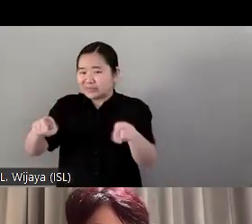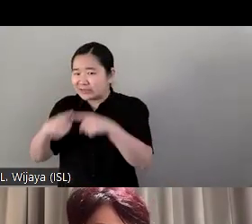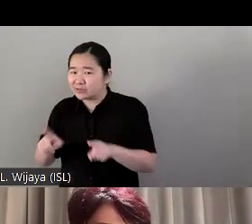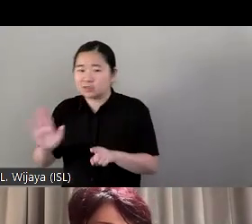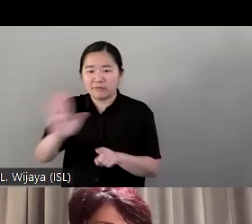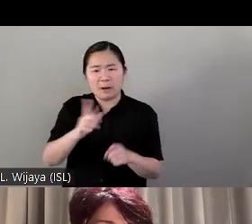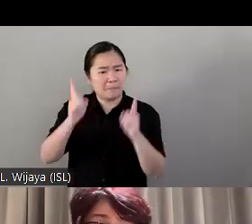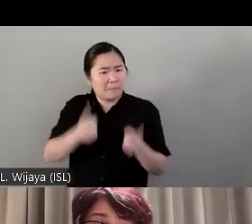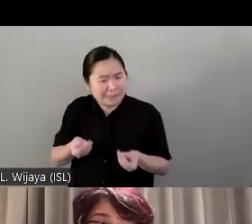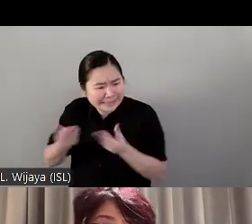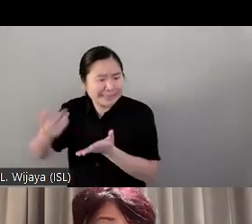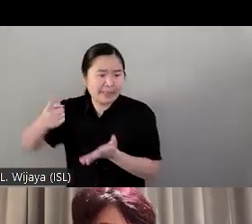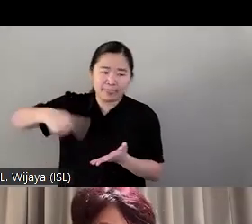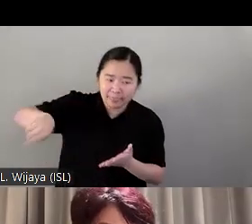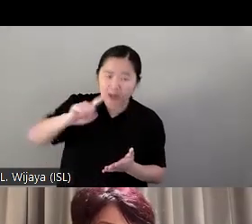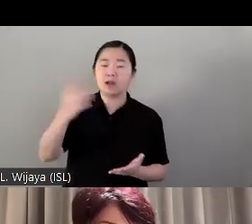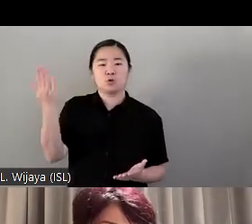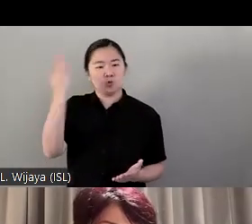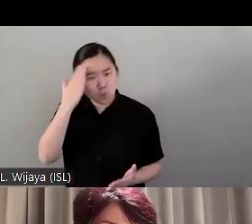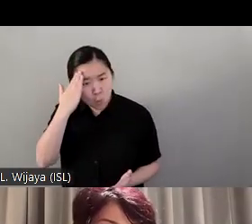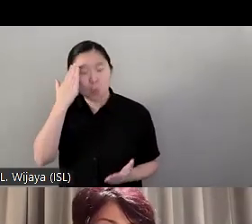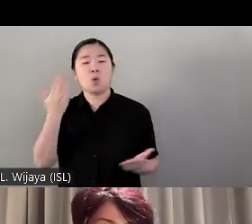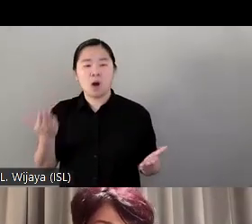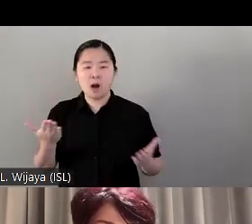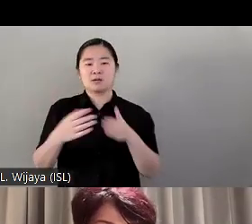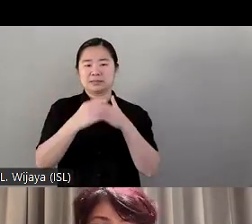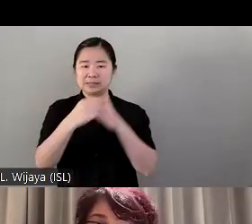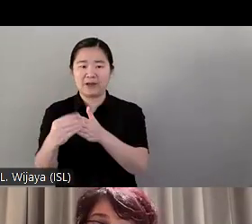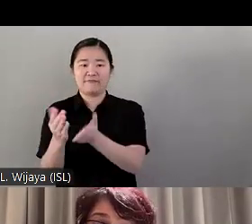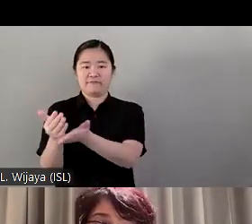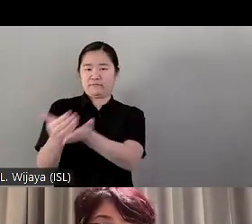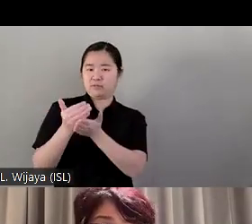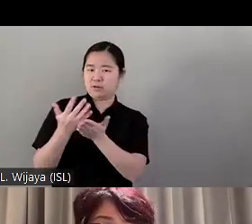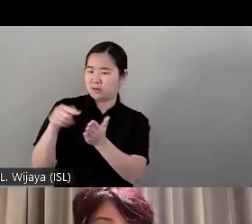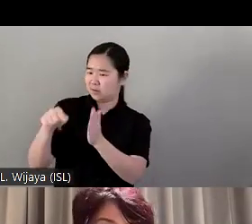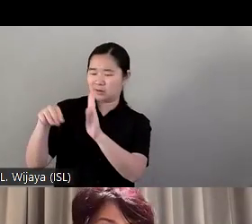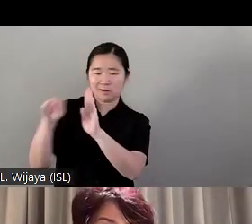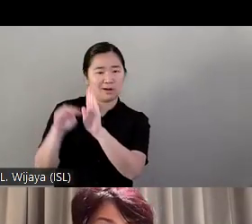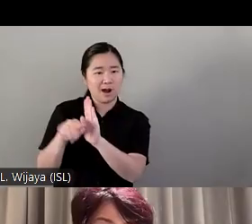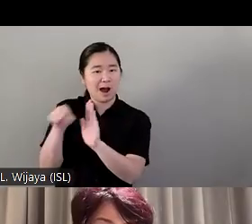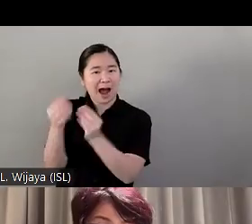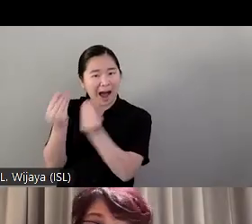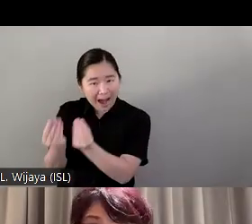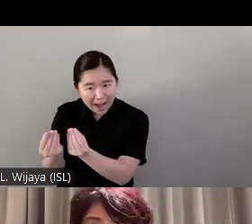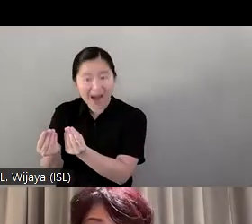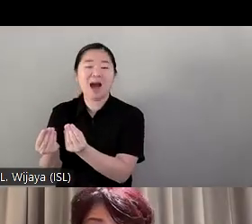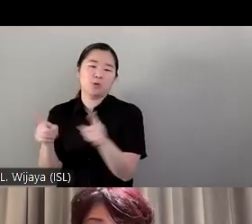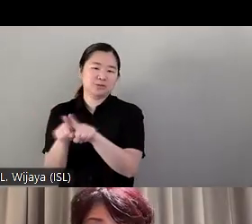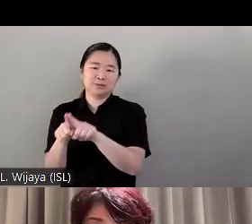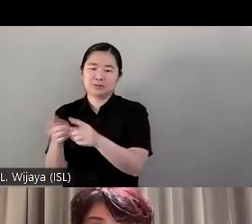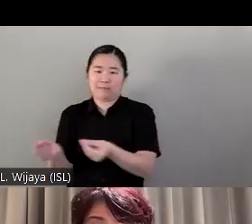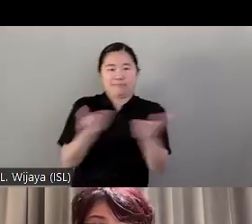you work in. That takes us to the next, which is making reporting